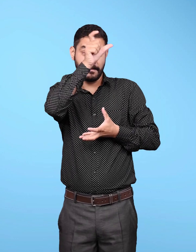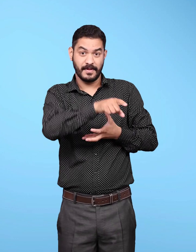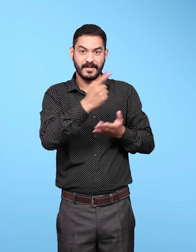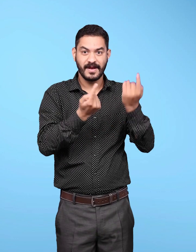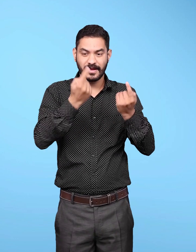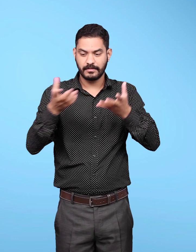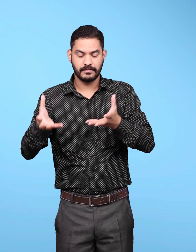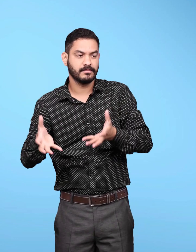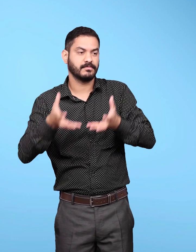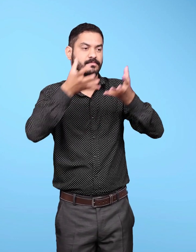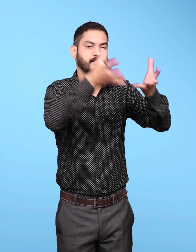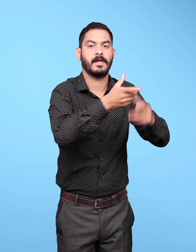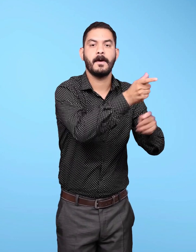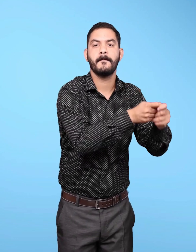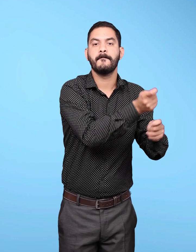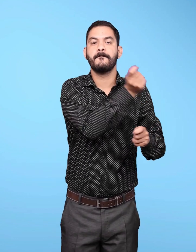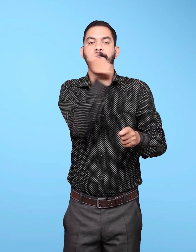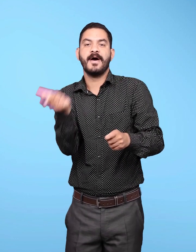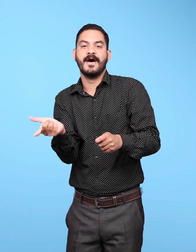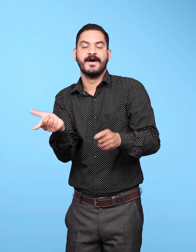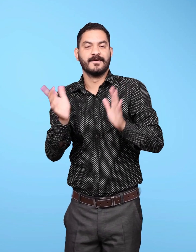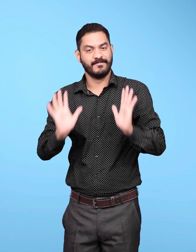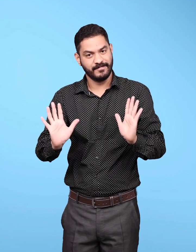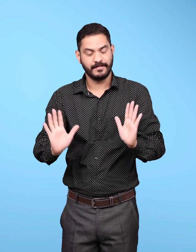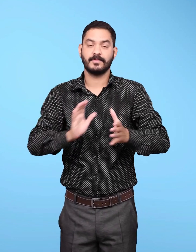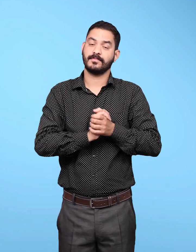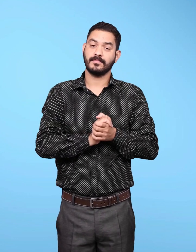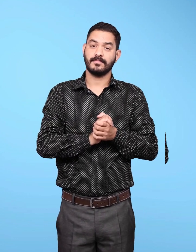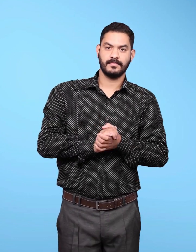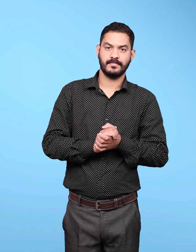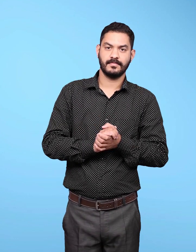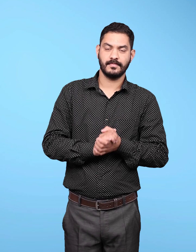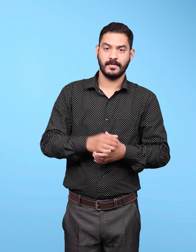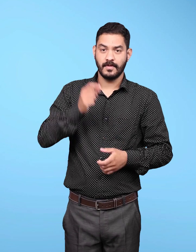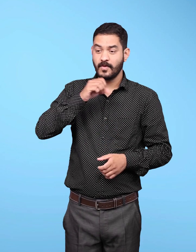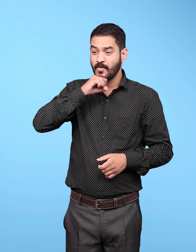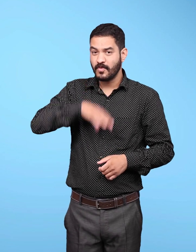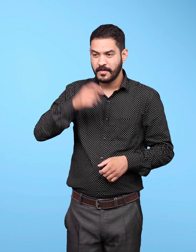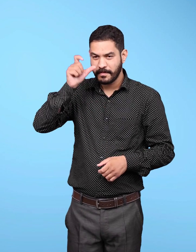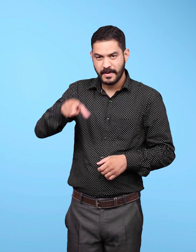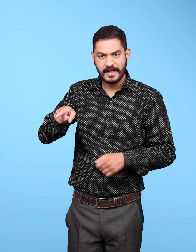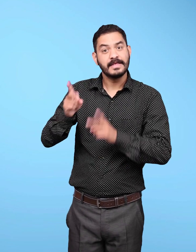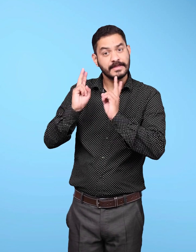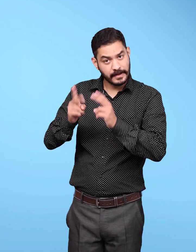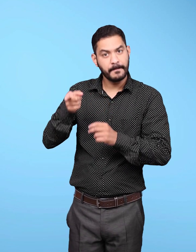So he took the whole lot and paid the young man for it. Our young man now thought of another